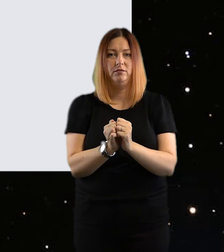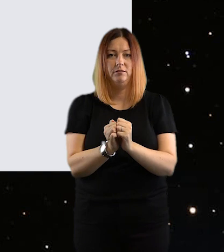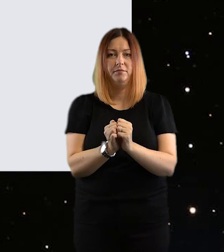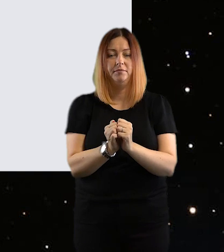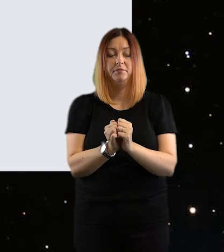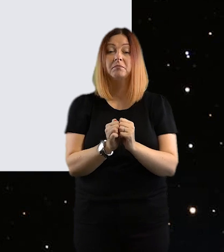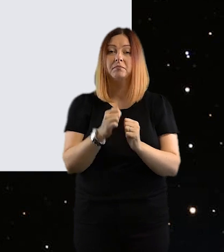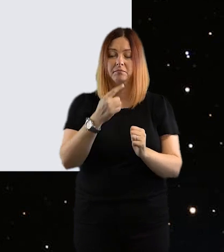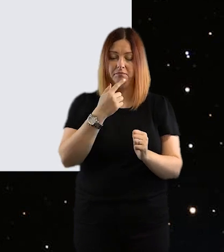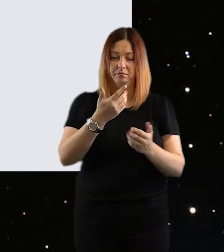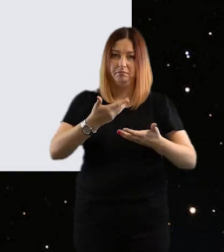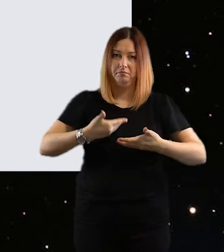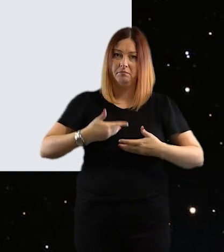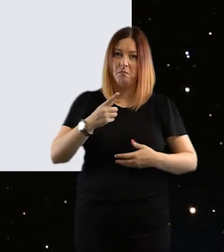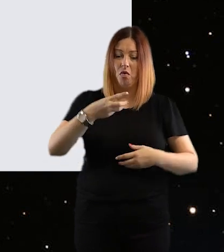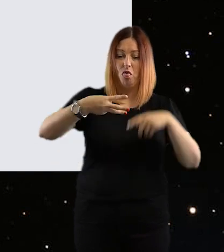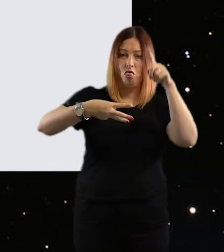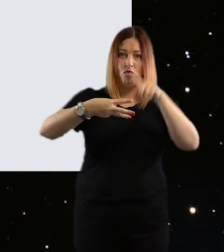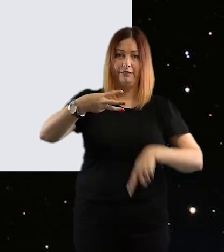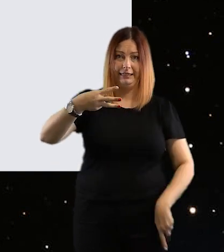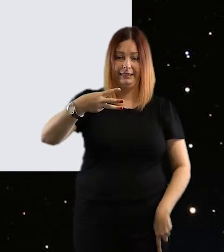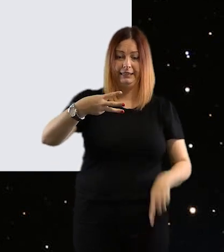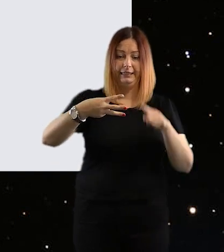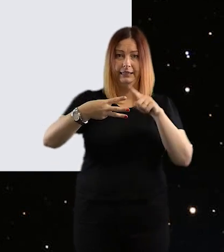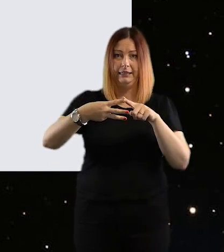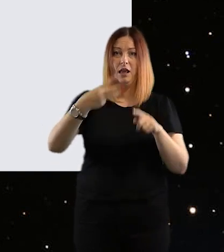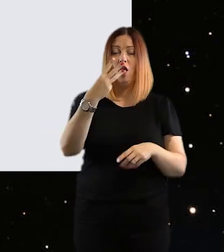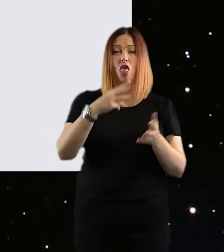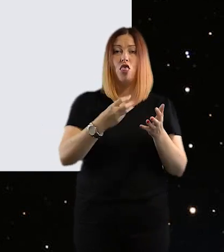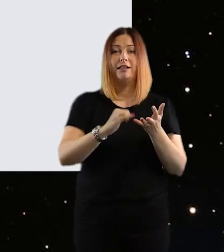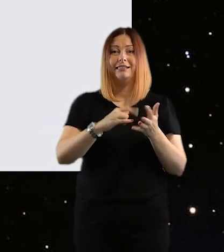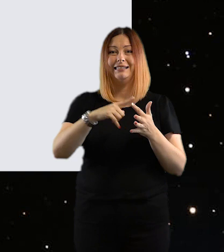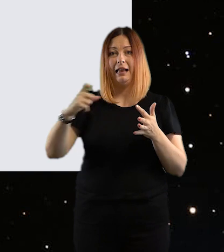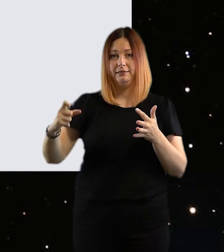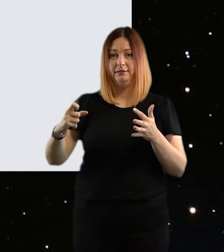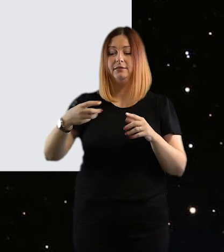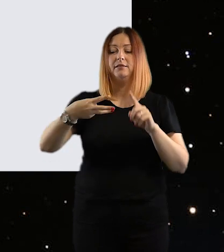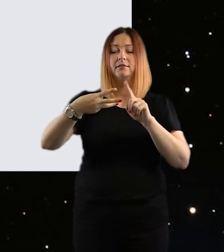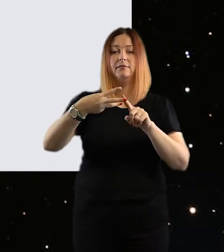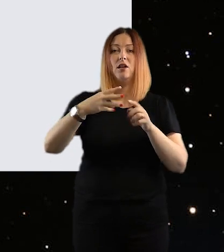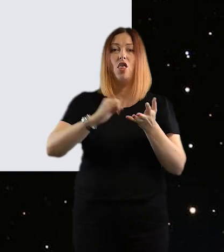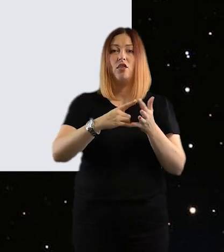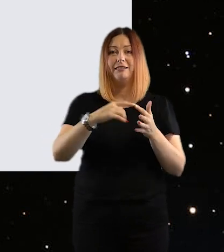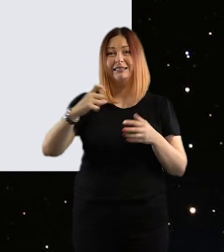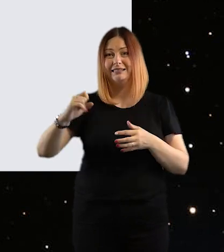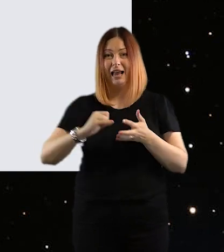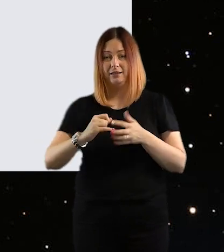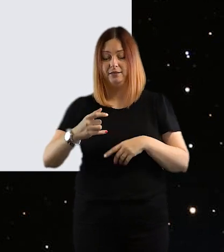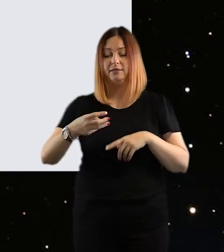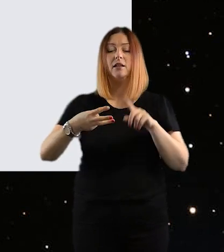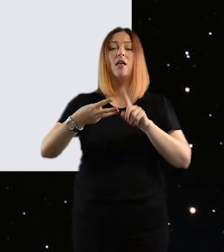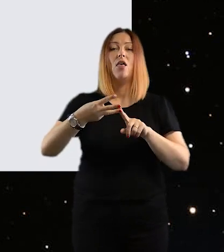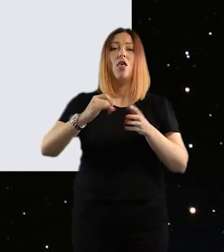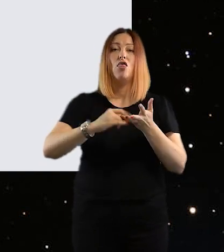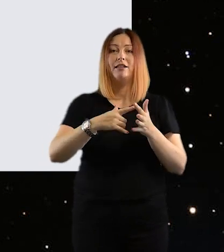3 observations. So I've got 30 seconds in the red filter, 30 seconds in the green filter, and 30